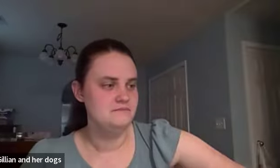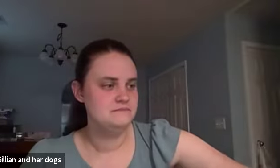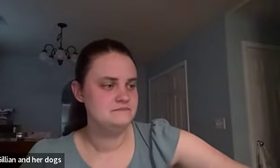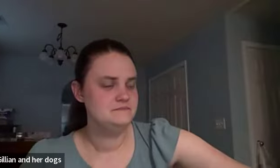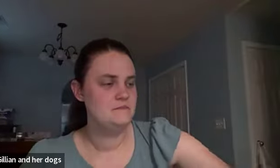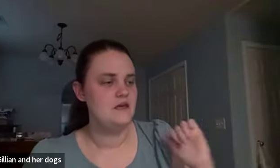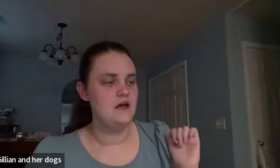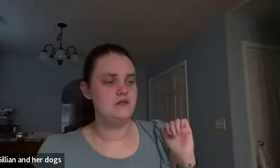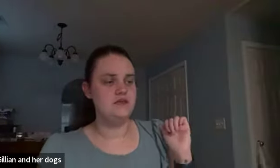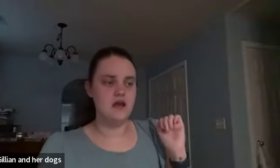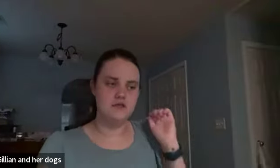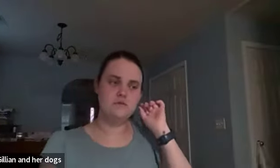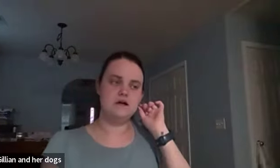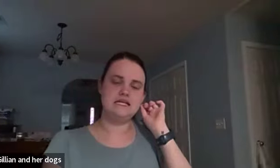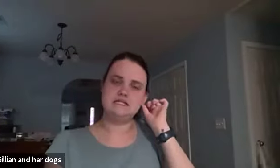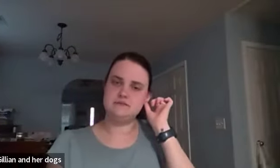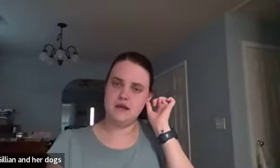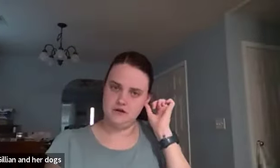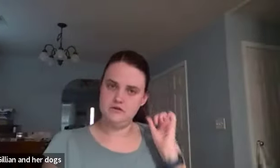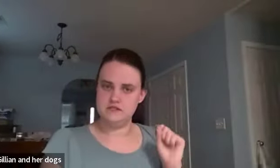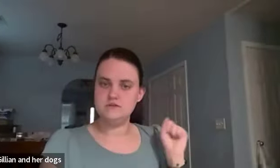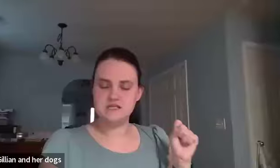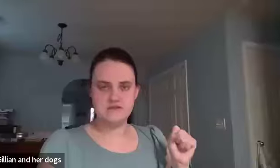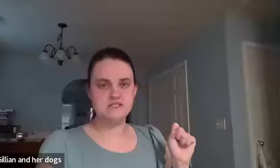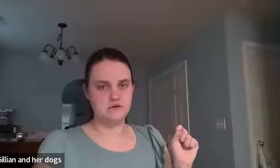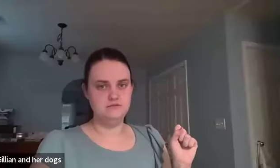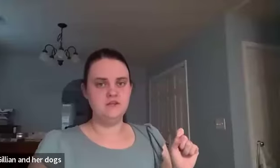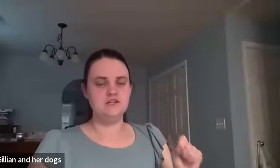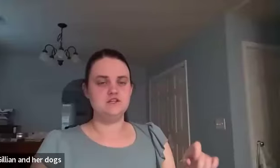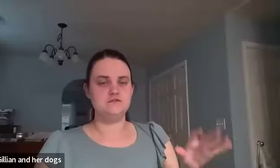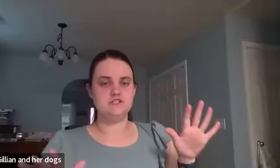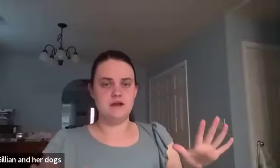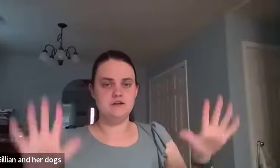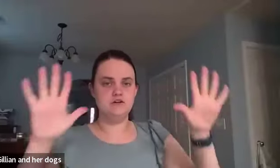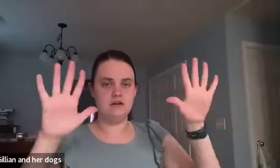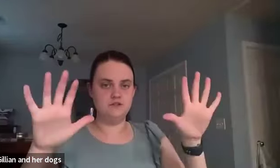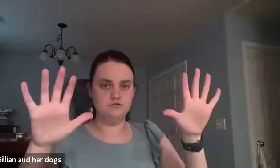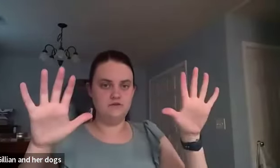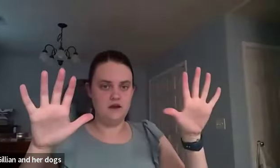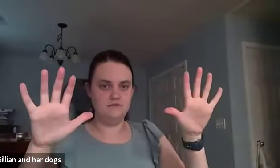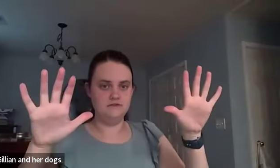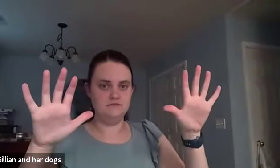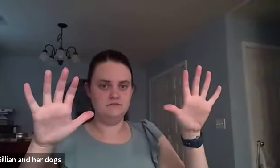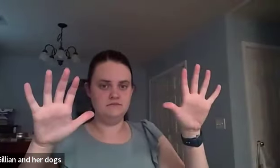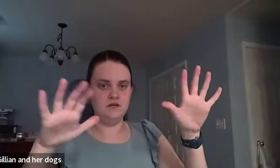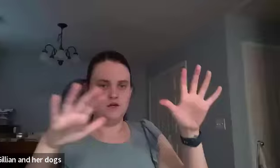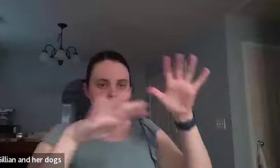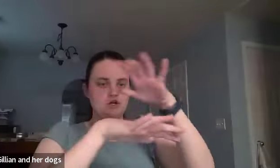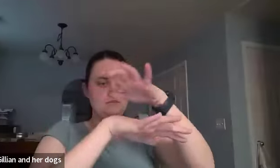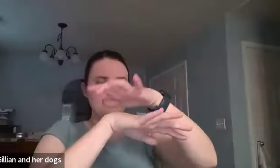Okay. The other one is spider. This one does have its own. So for spider, you're going to have 2 5s. You're going to put